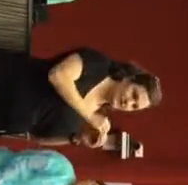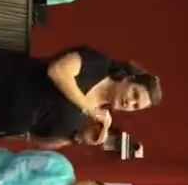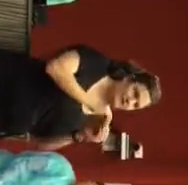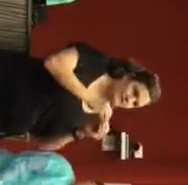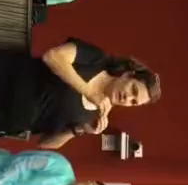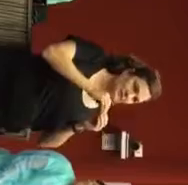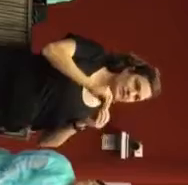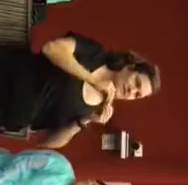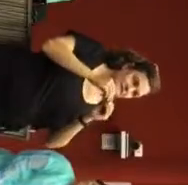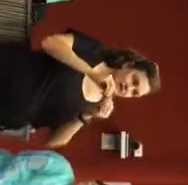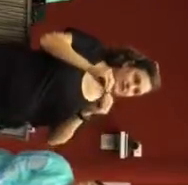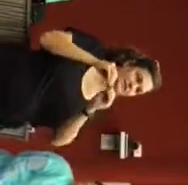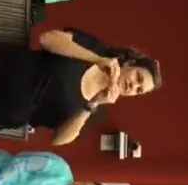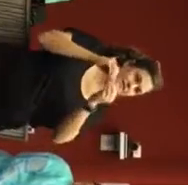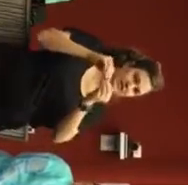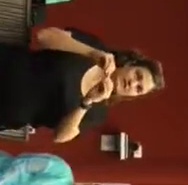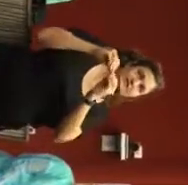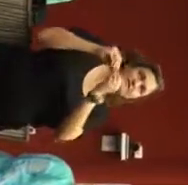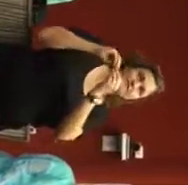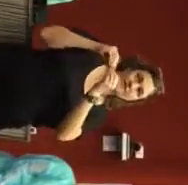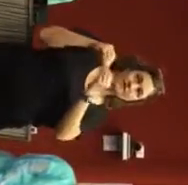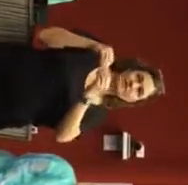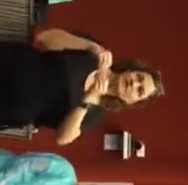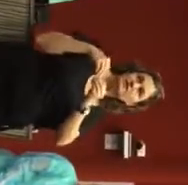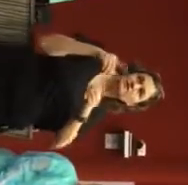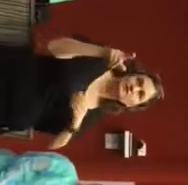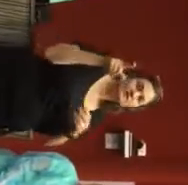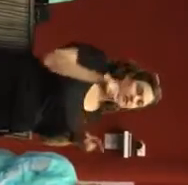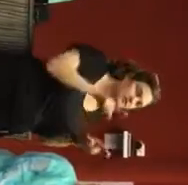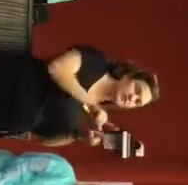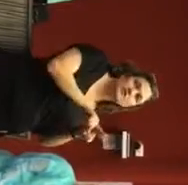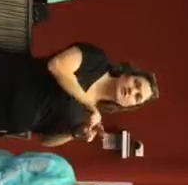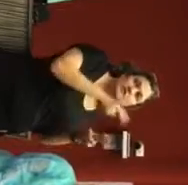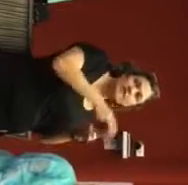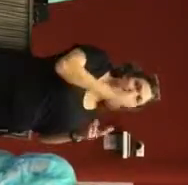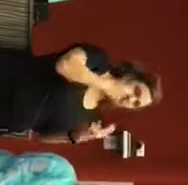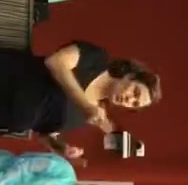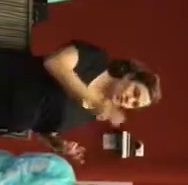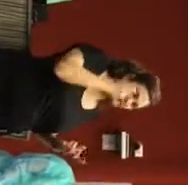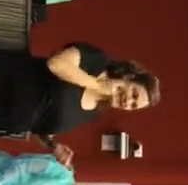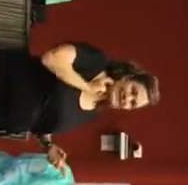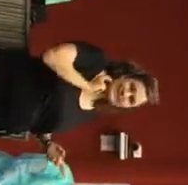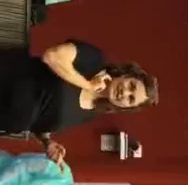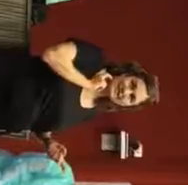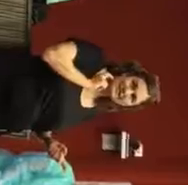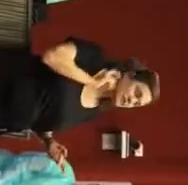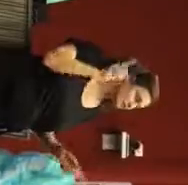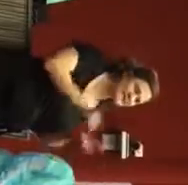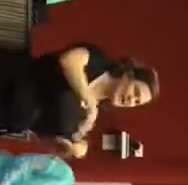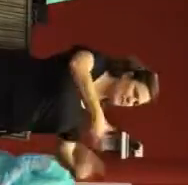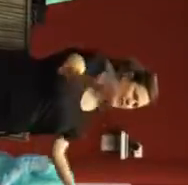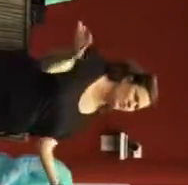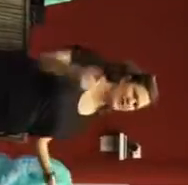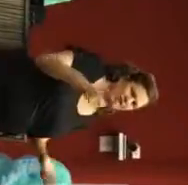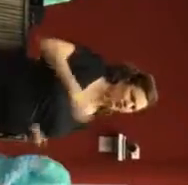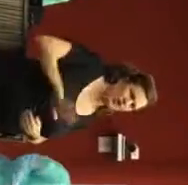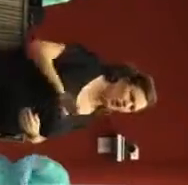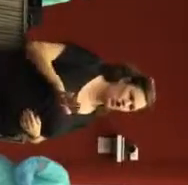to get the full denture set up. is that the same for a normal dentist? Yeah. Yeah. Because we